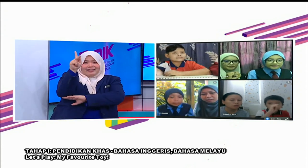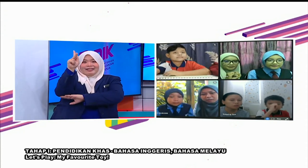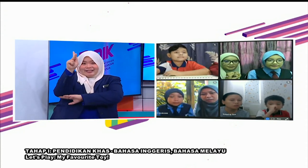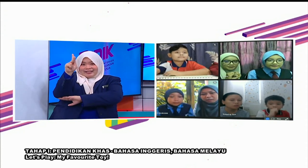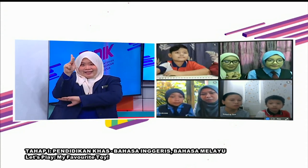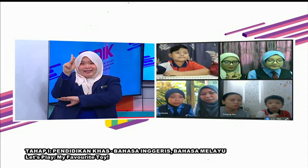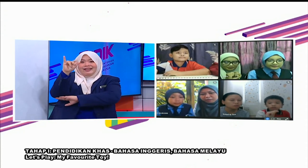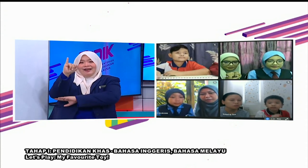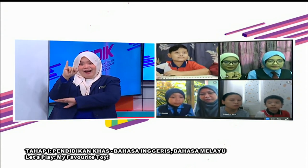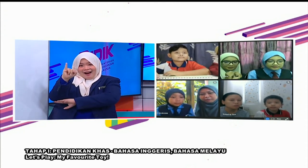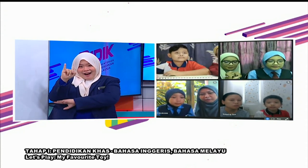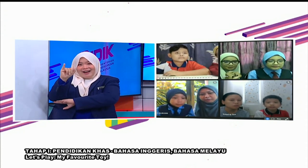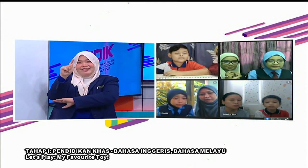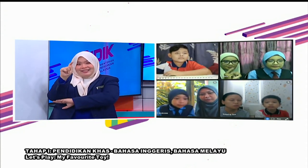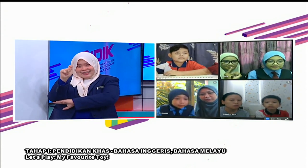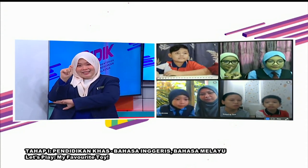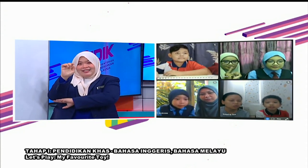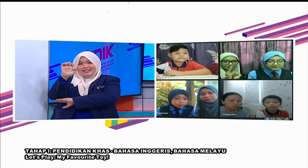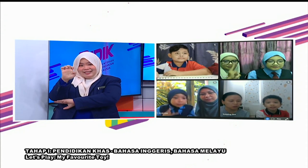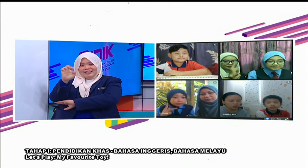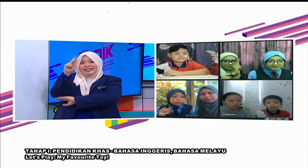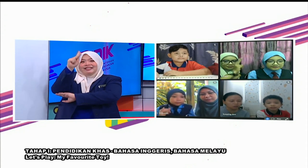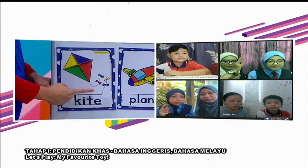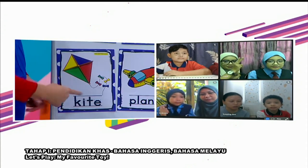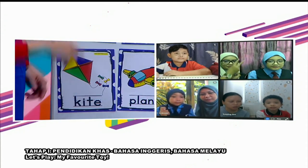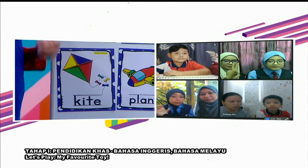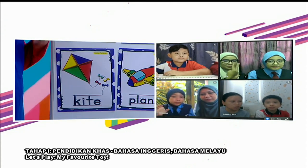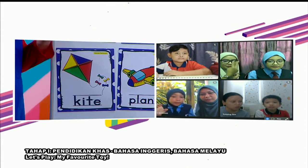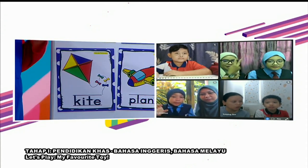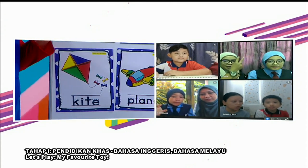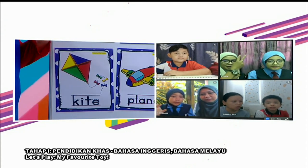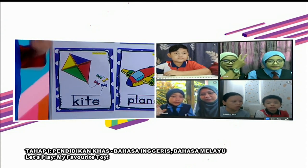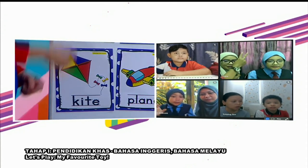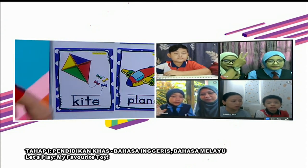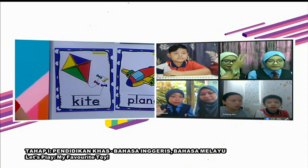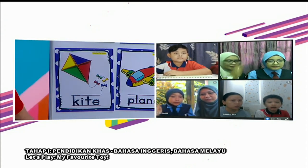Kite. K I T E. Kite.